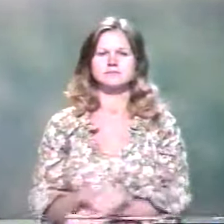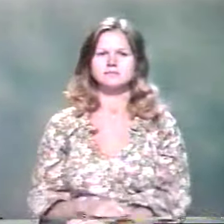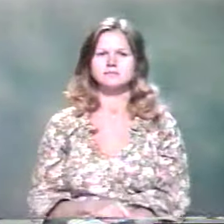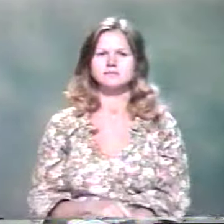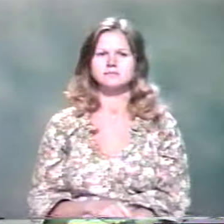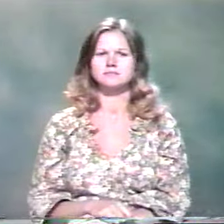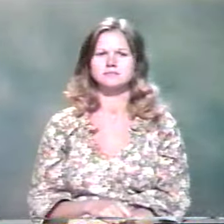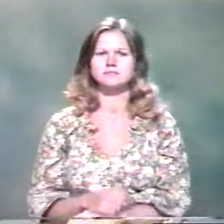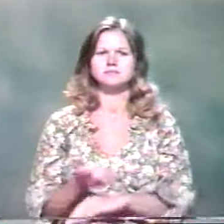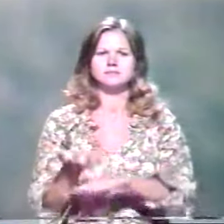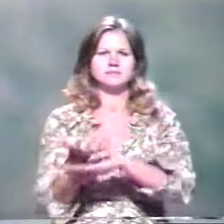Beg.